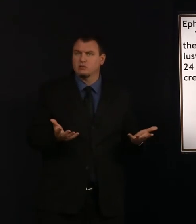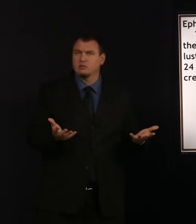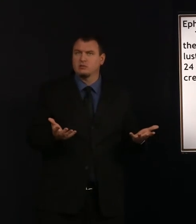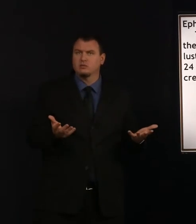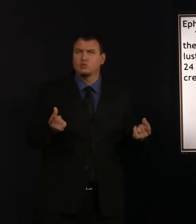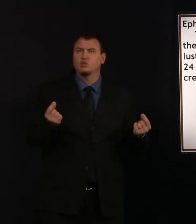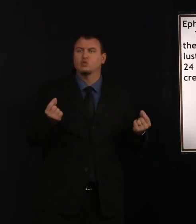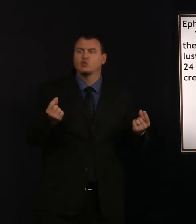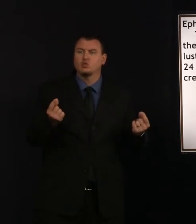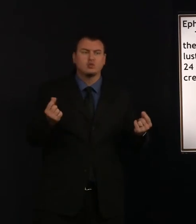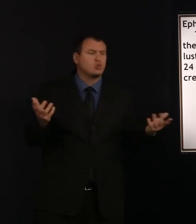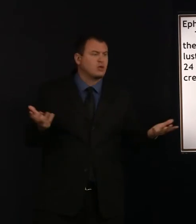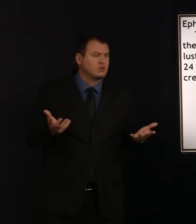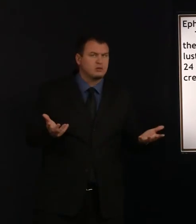that you do what?